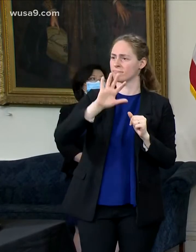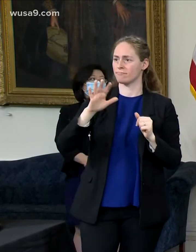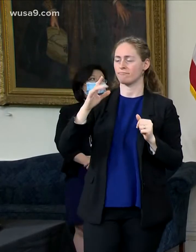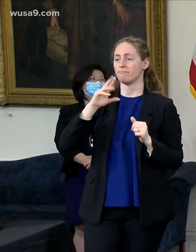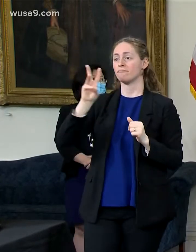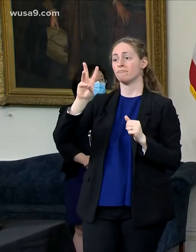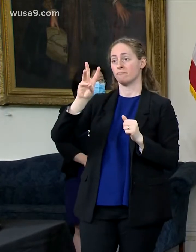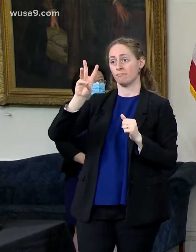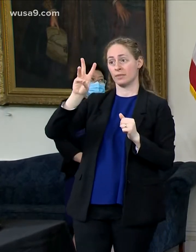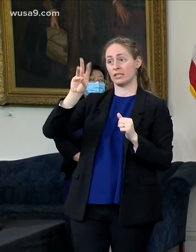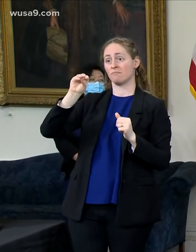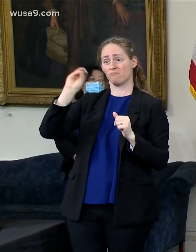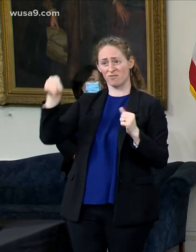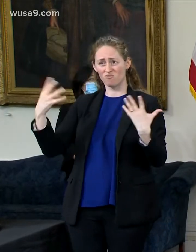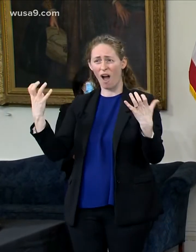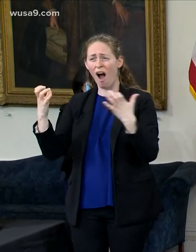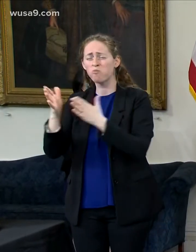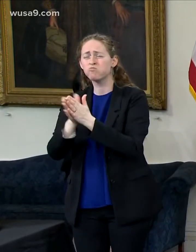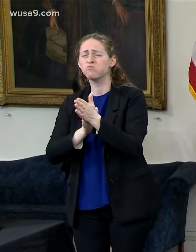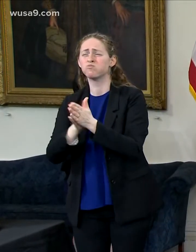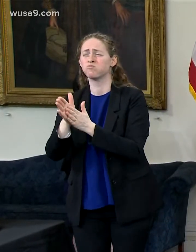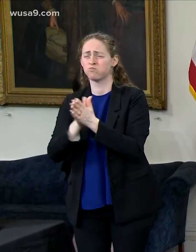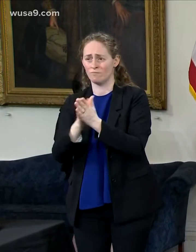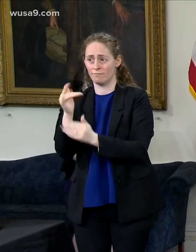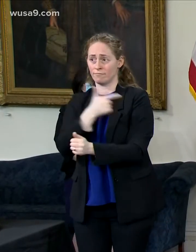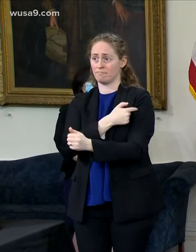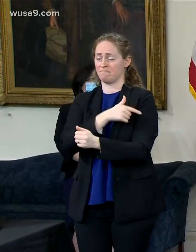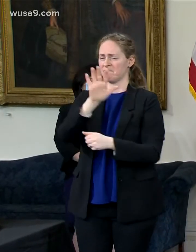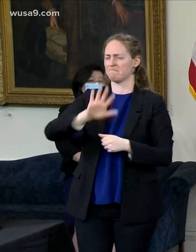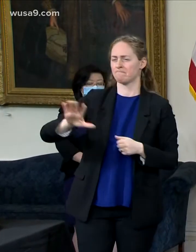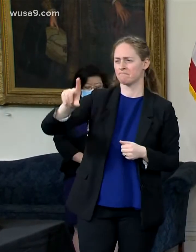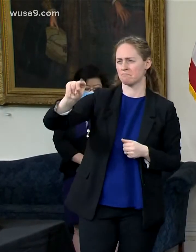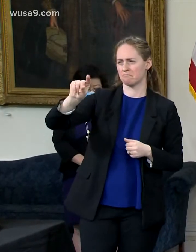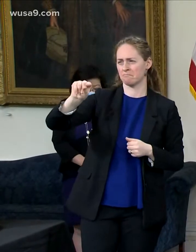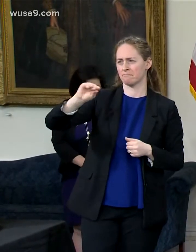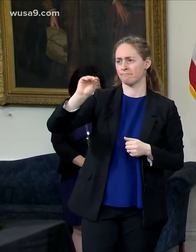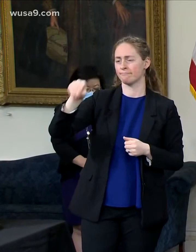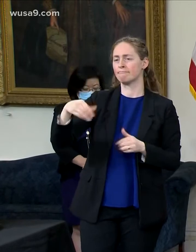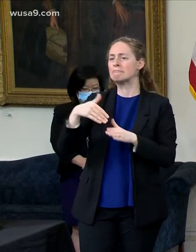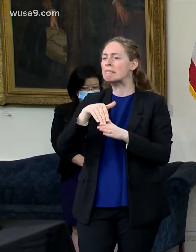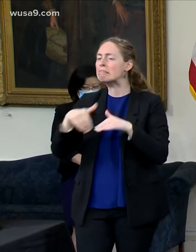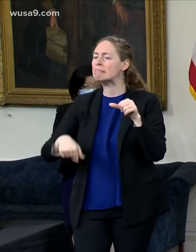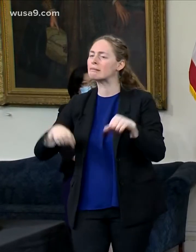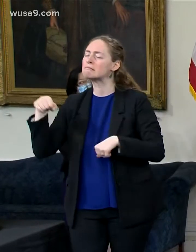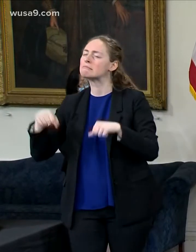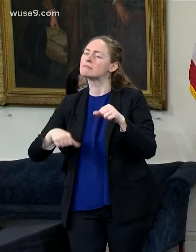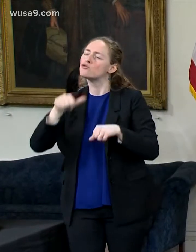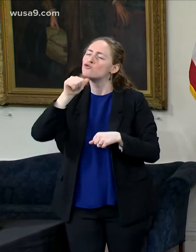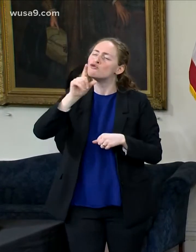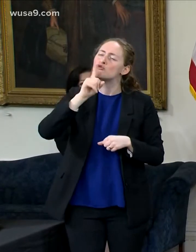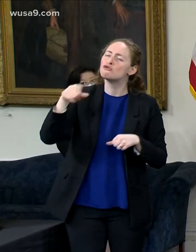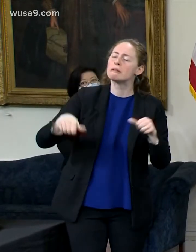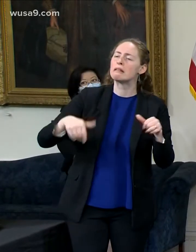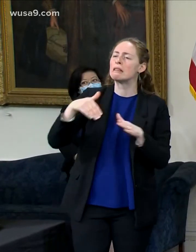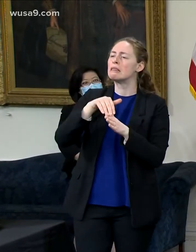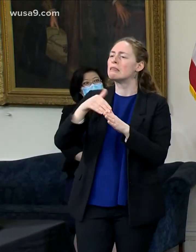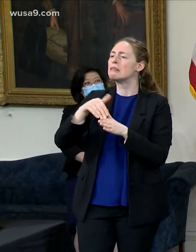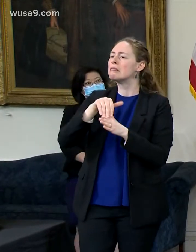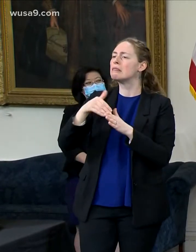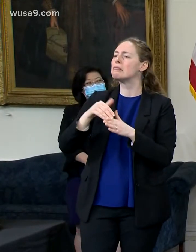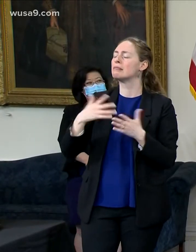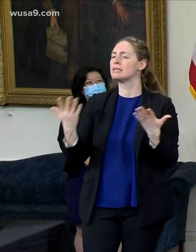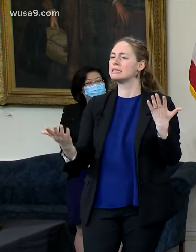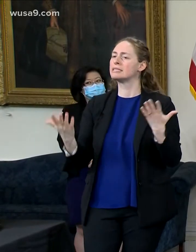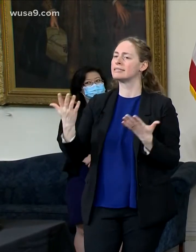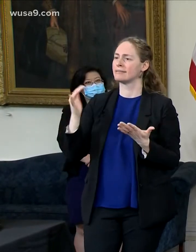vaccine. About 20% are kind of what you would call like swing voters. They could be persuaded, but they're not really